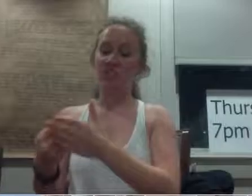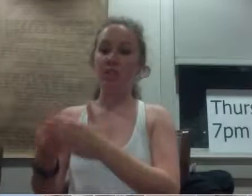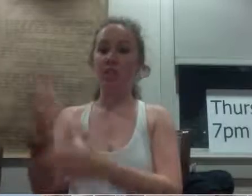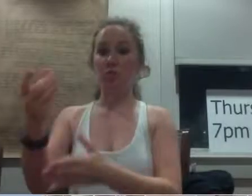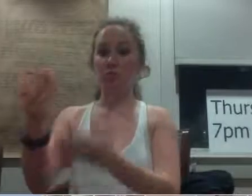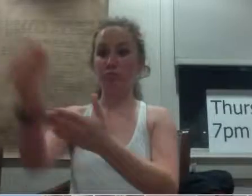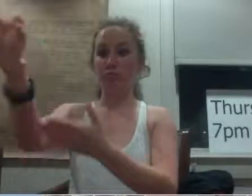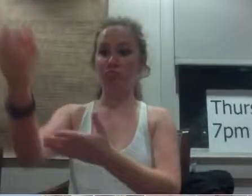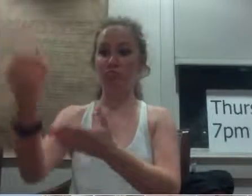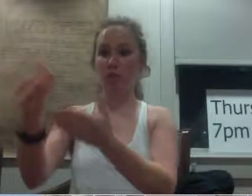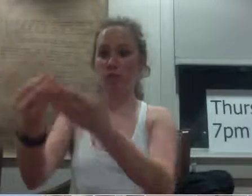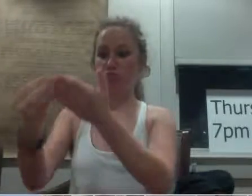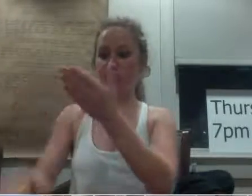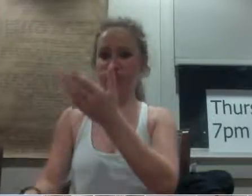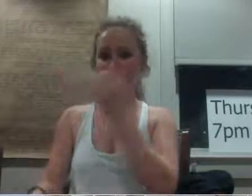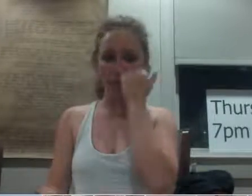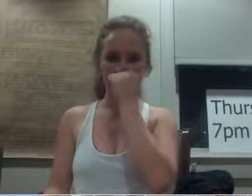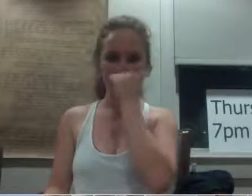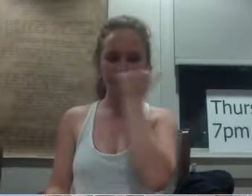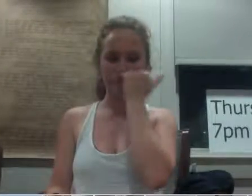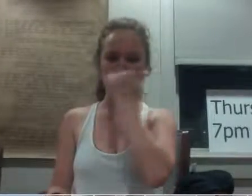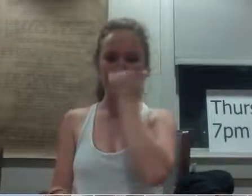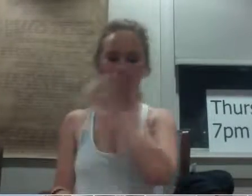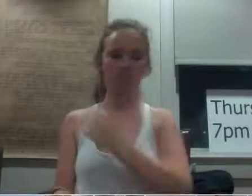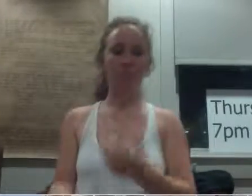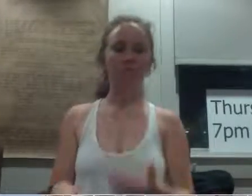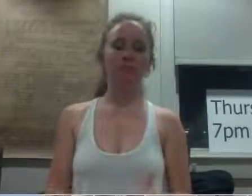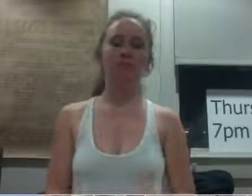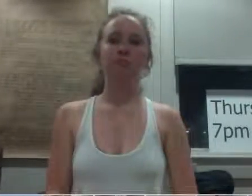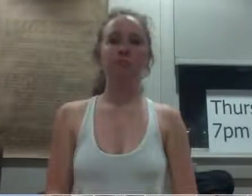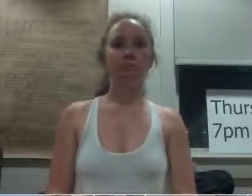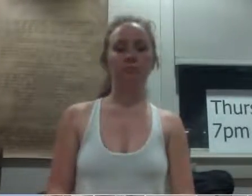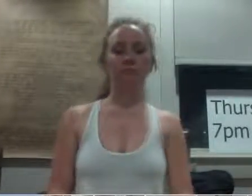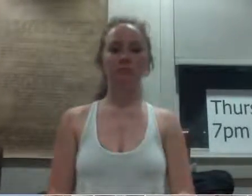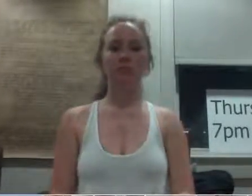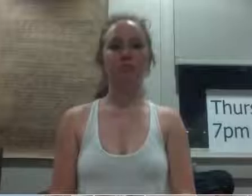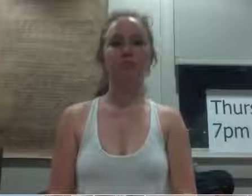So if they lose money, you lose money. If they gain money, you gain money.